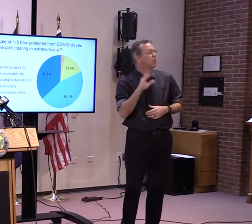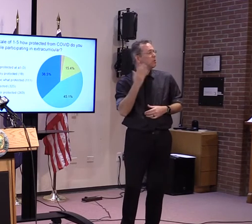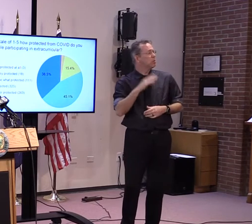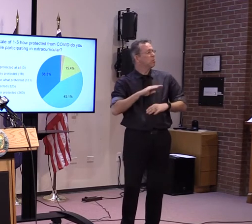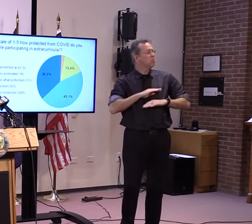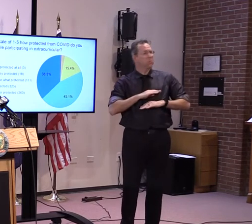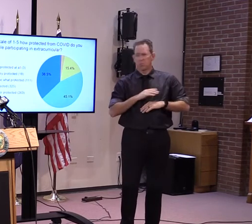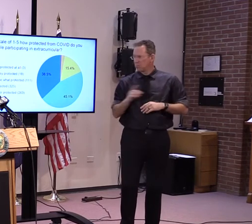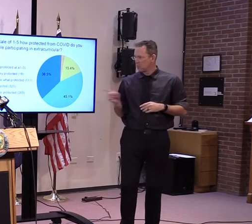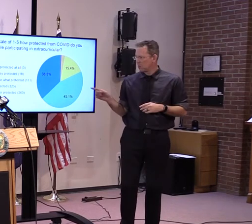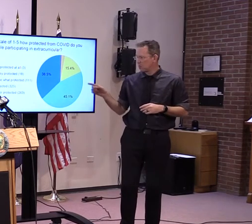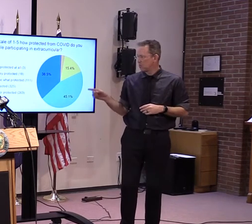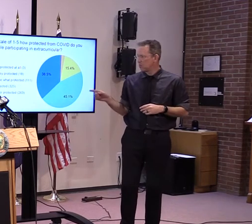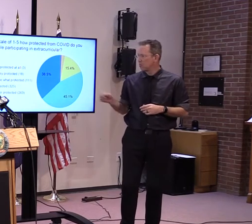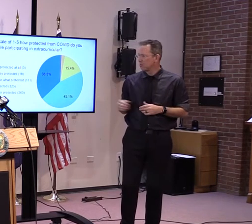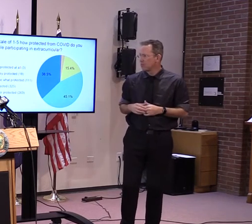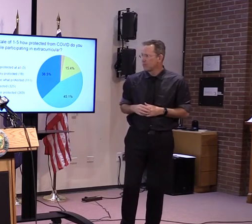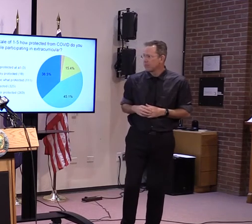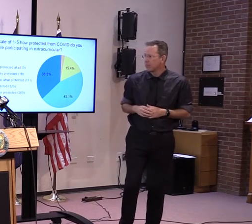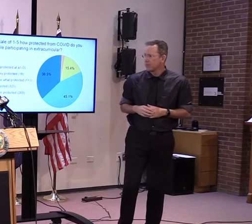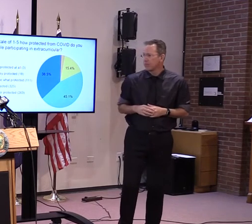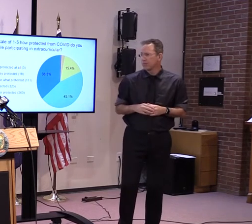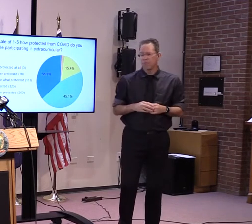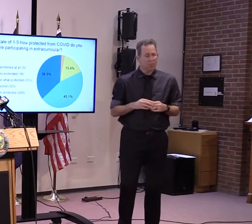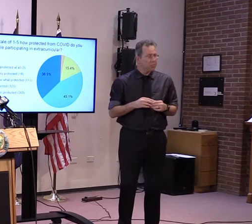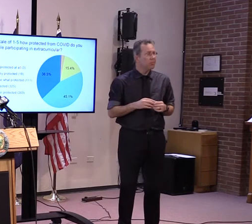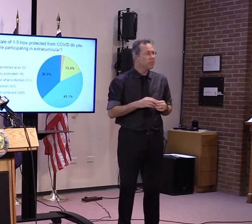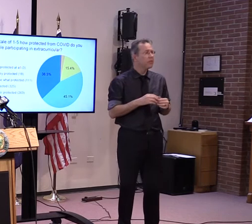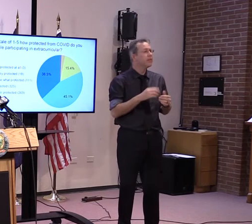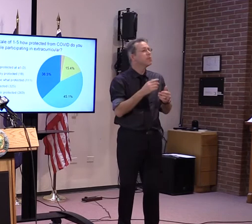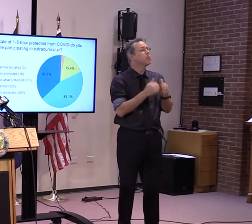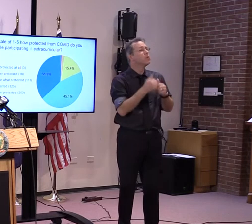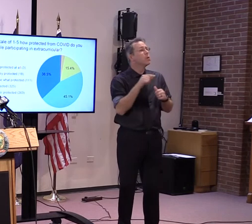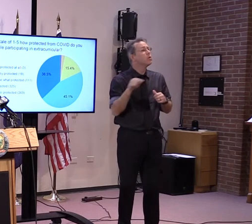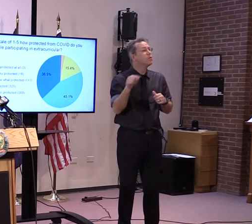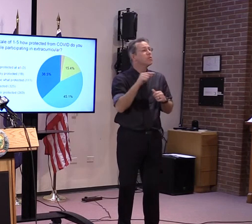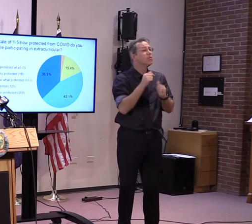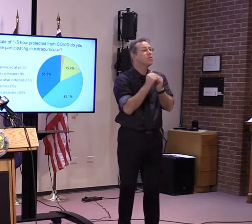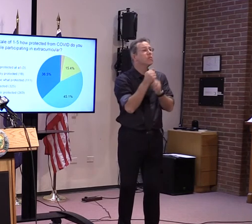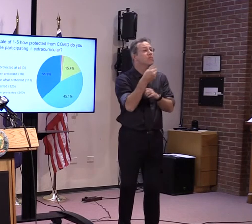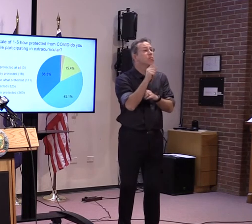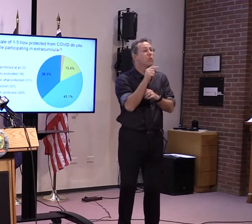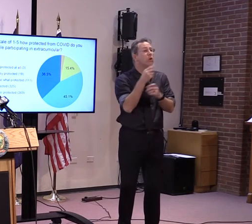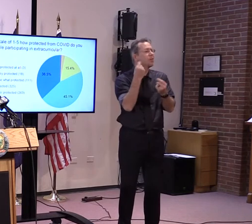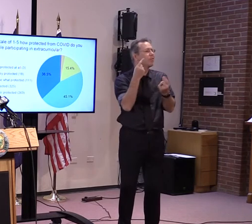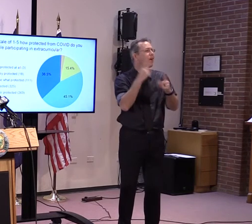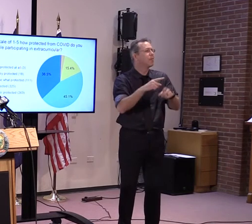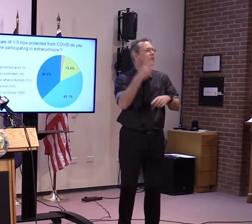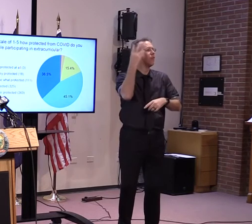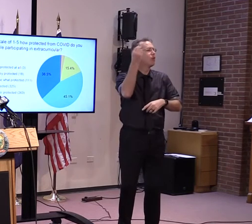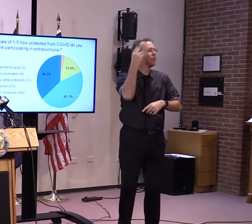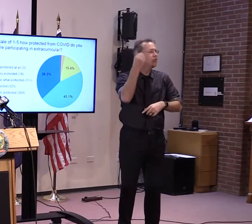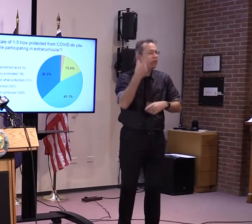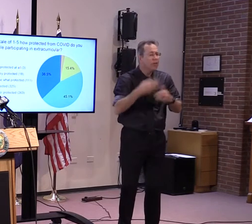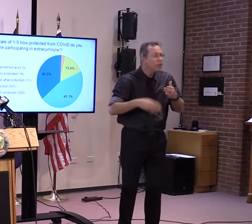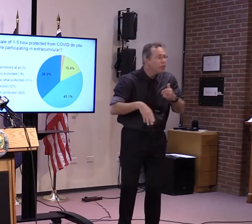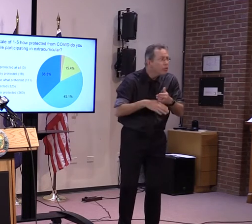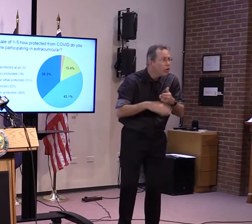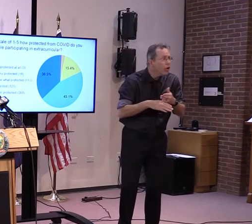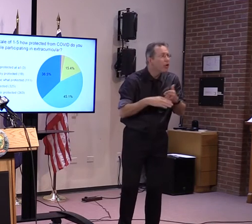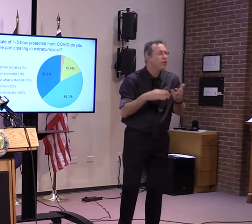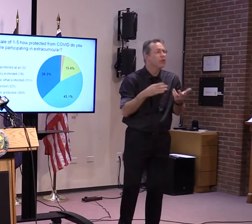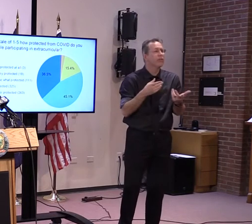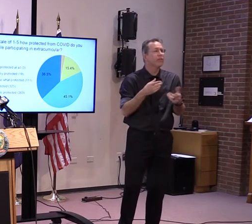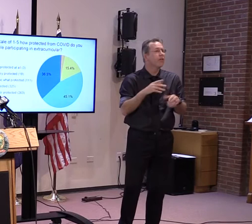majority of the sports we saw were outdoor sports such as soccer, cross country, field hockey. We're not touching the